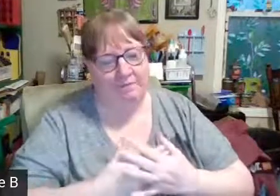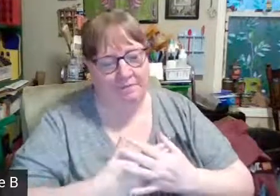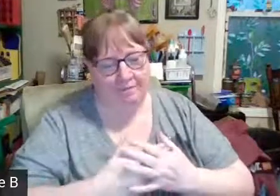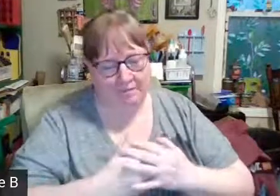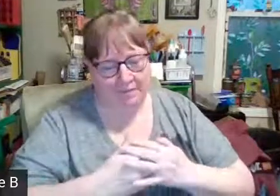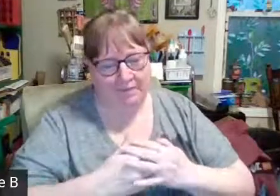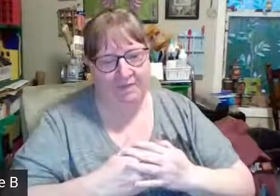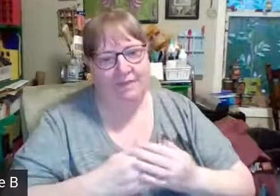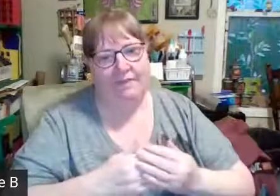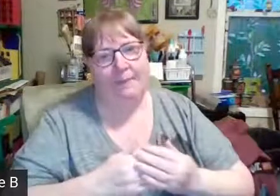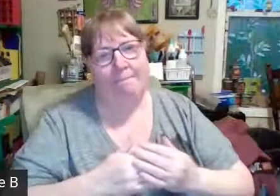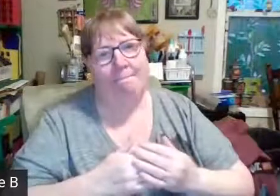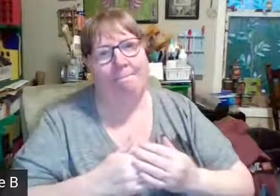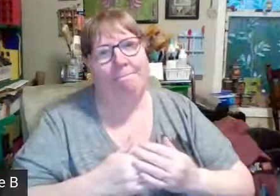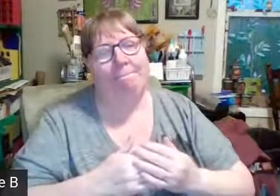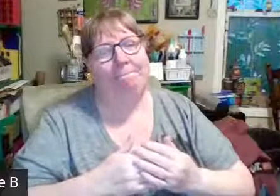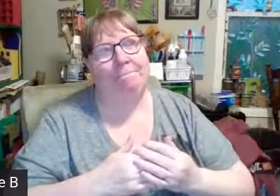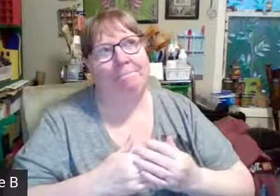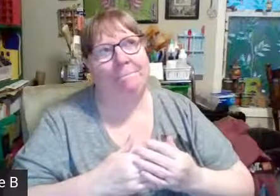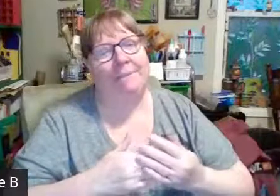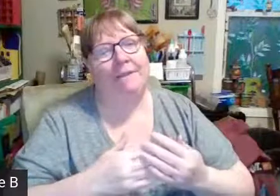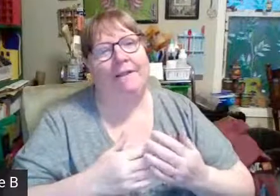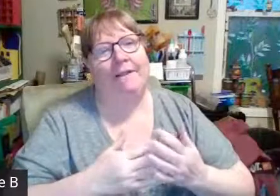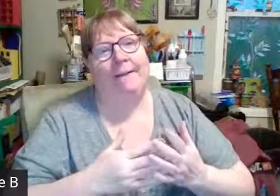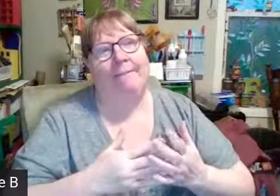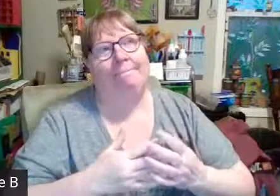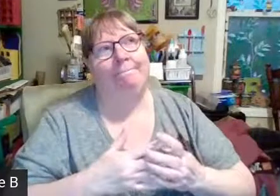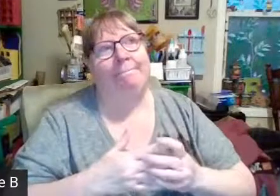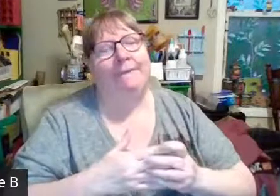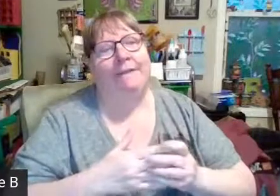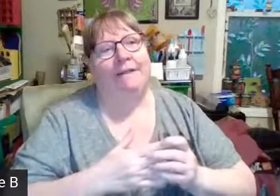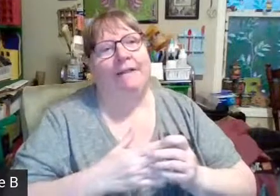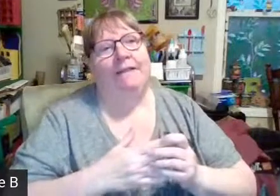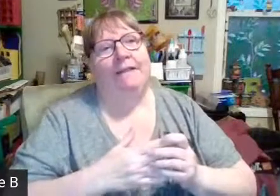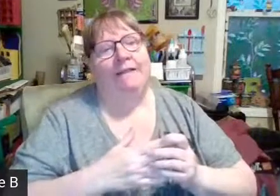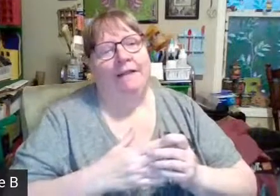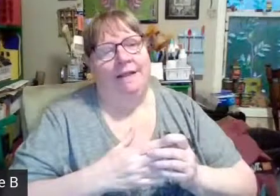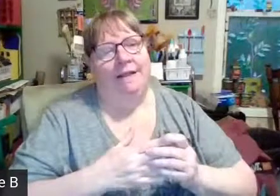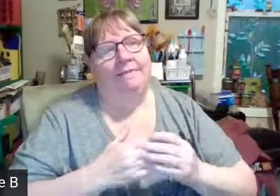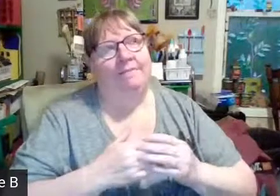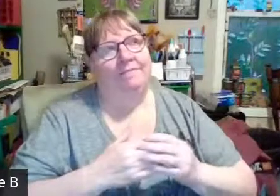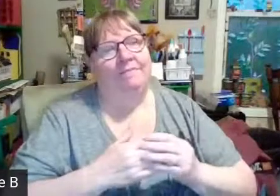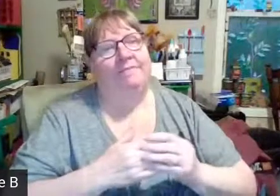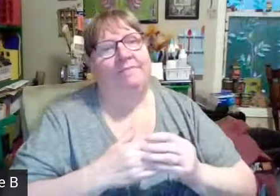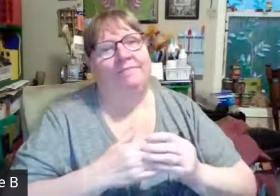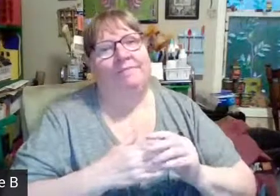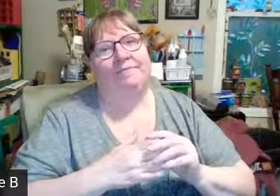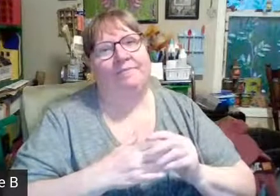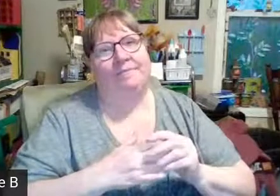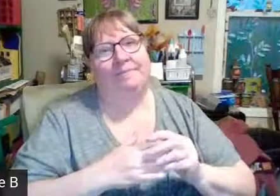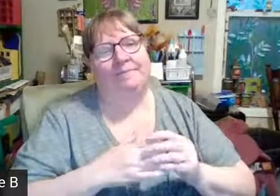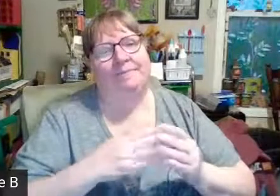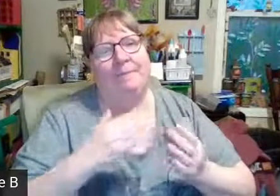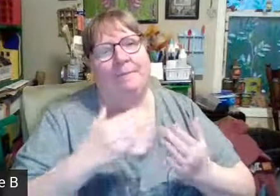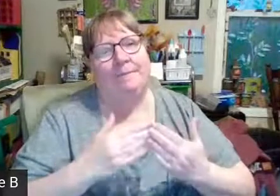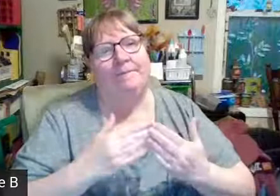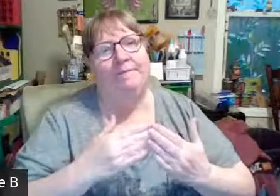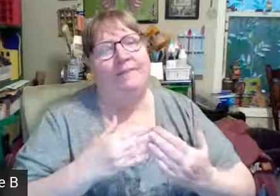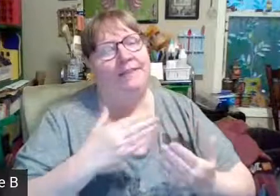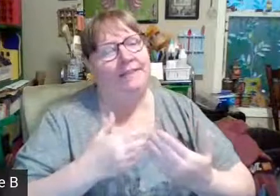these big dollar items and I have to put myself back in check of, but it's fair because I still